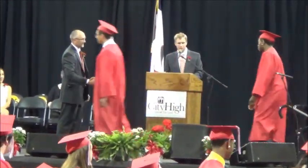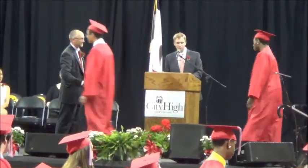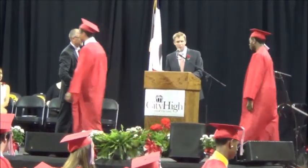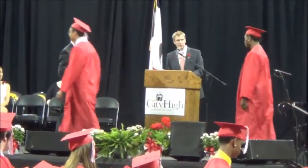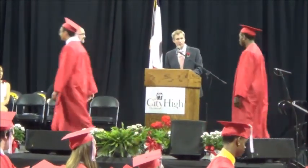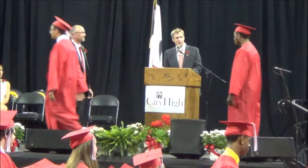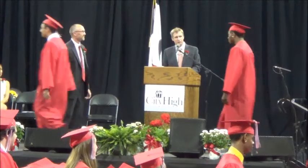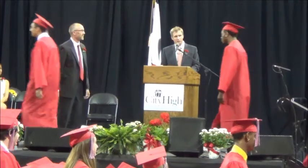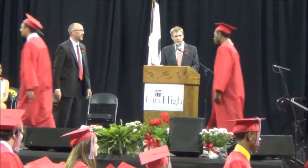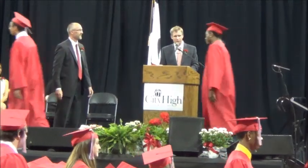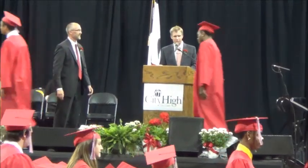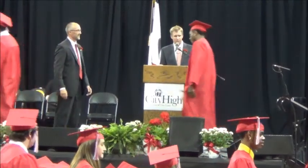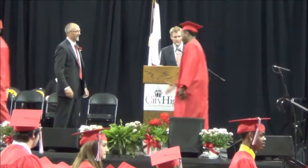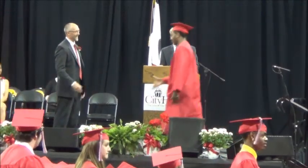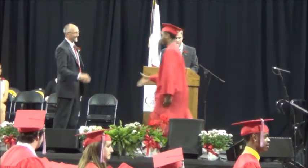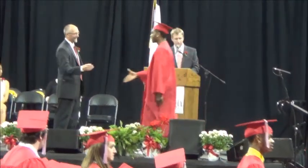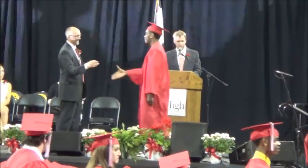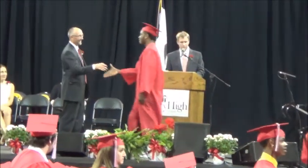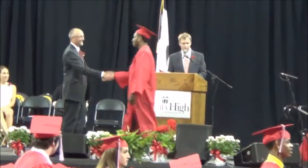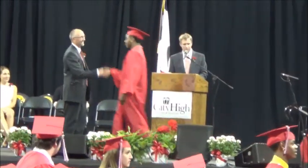Gianni Wanya.